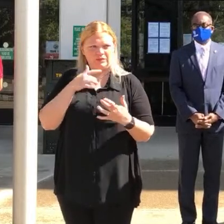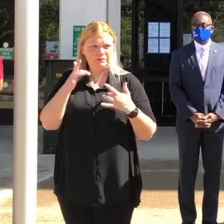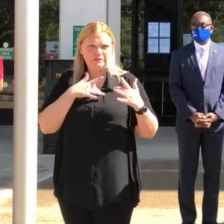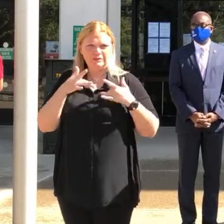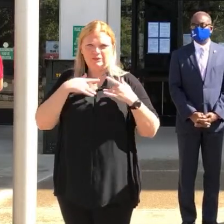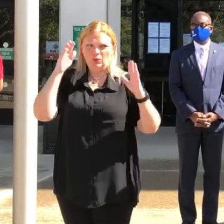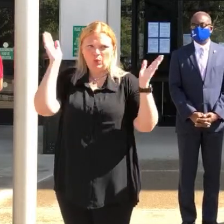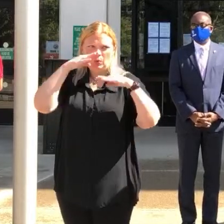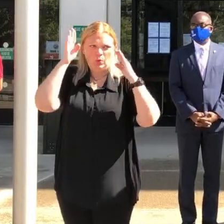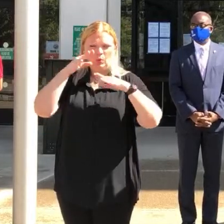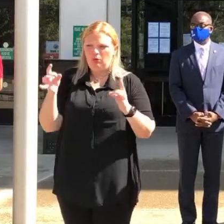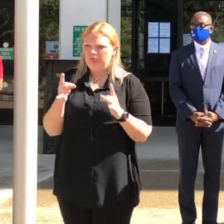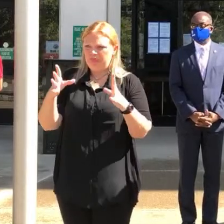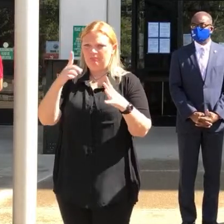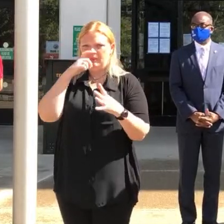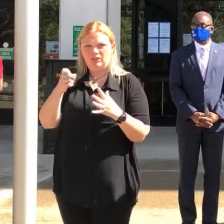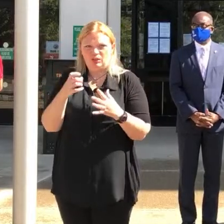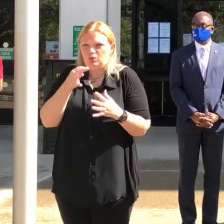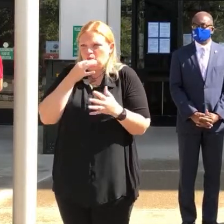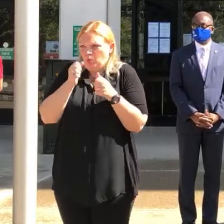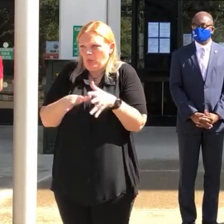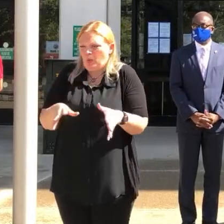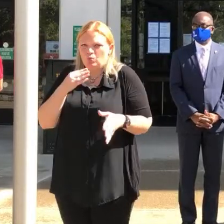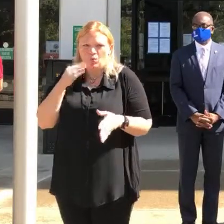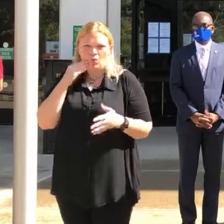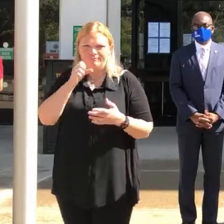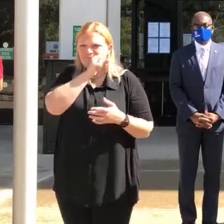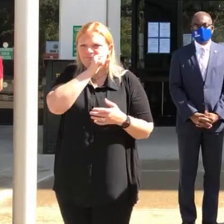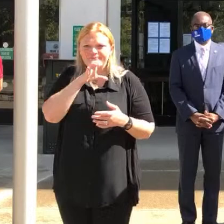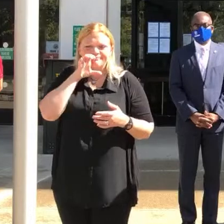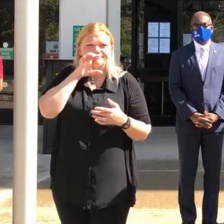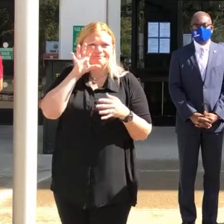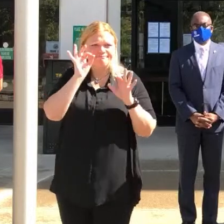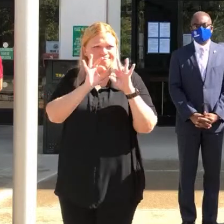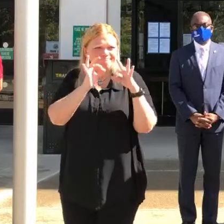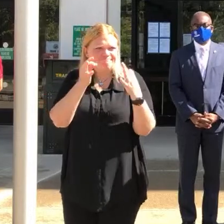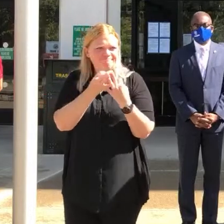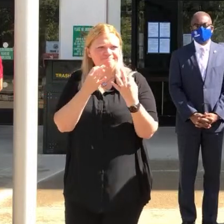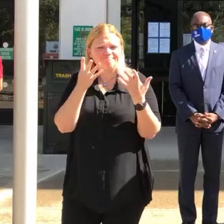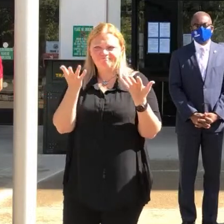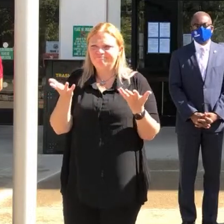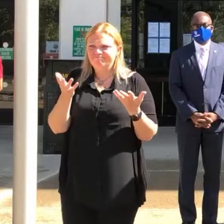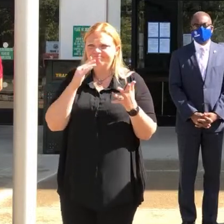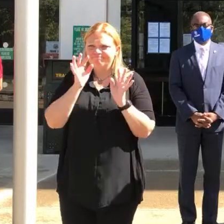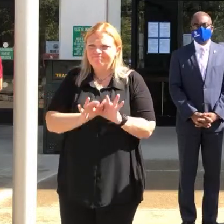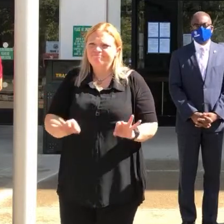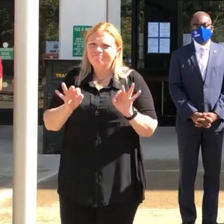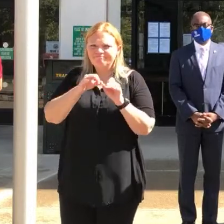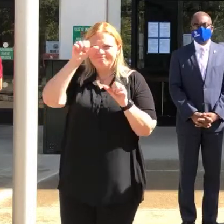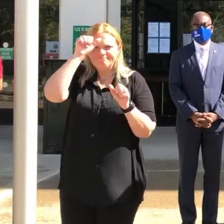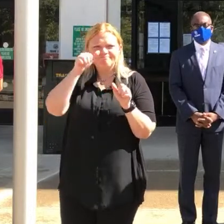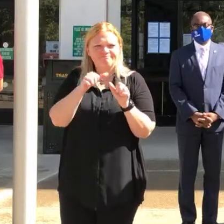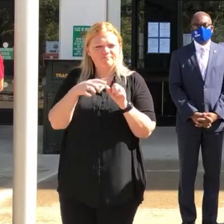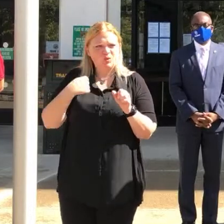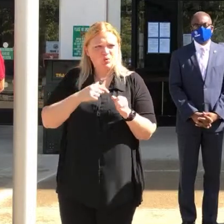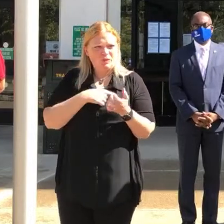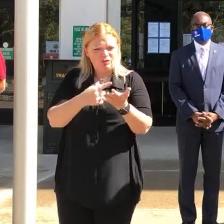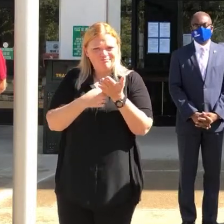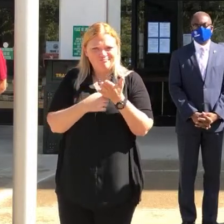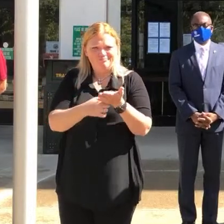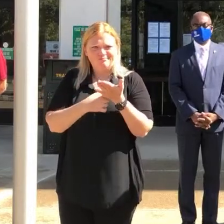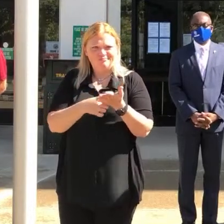being removed from their homes. Seniors, families, it's important to remember that we are talking